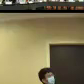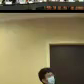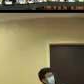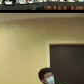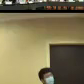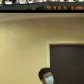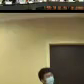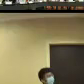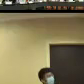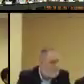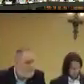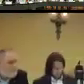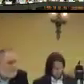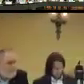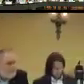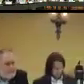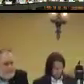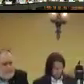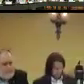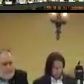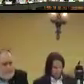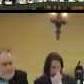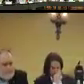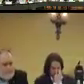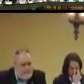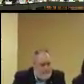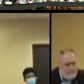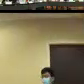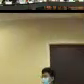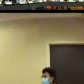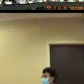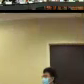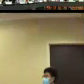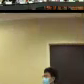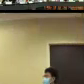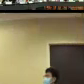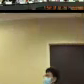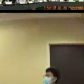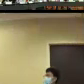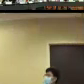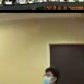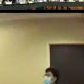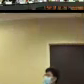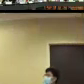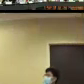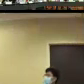quick high level couple of notes. The bed registry is important because it really connects to someplace to go. There's going to be times